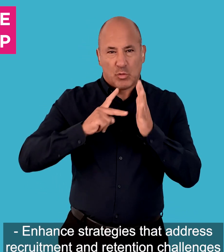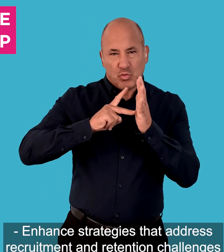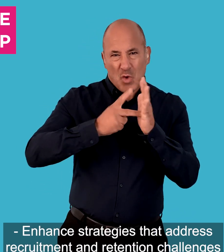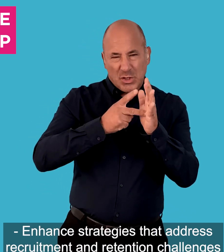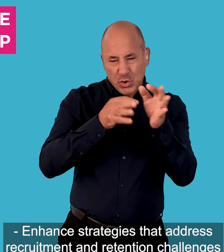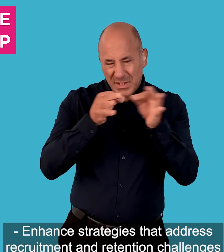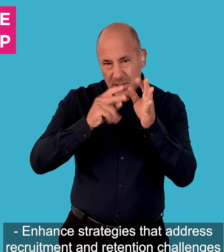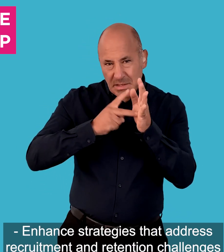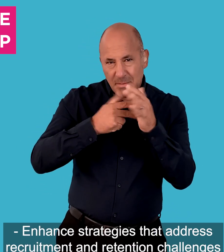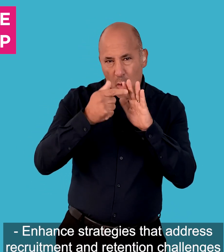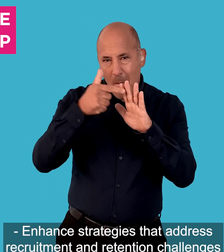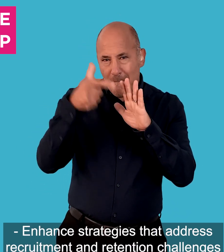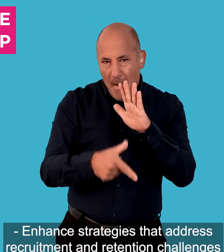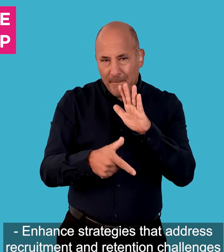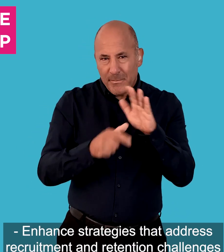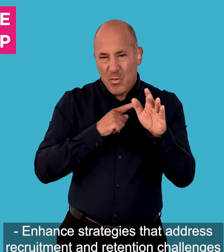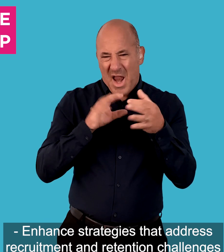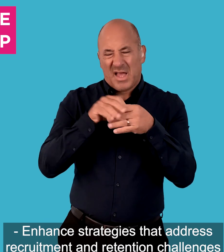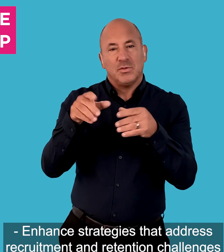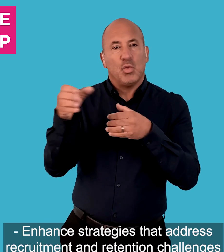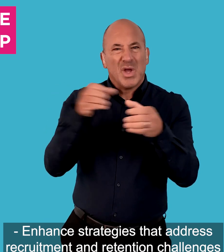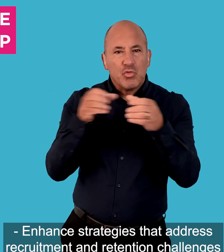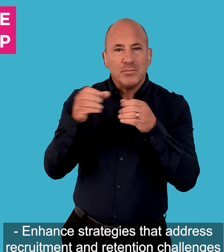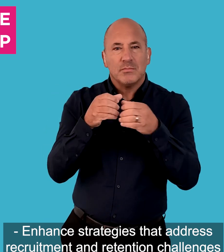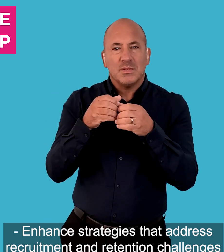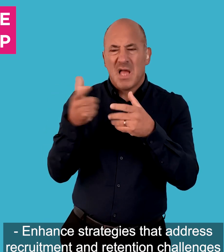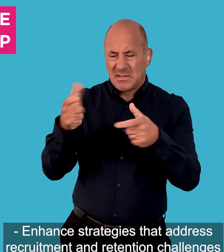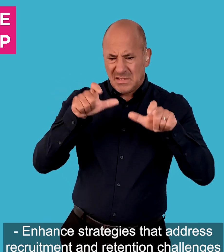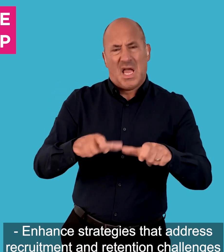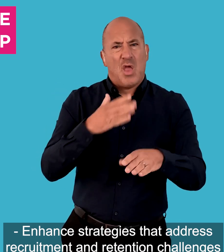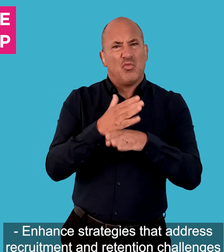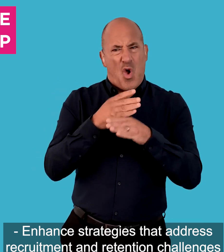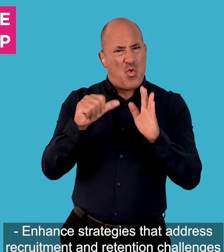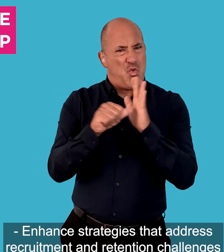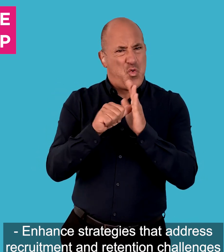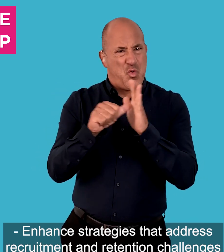Enhance strategies that address recruitment and retention challenges,